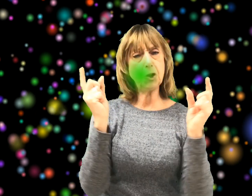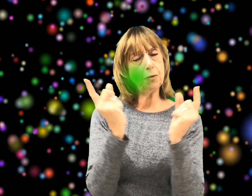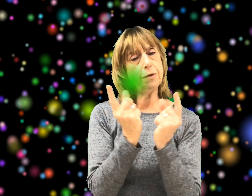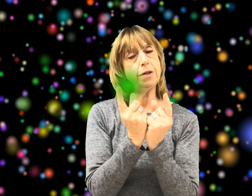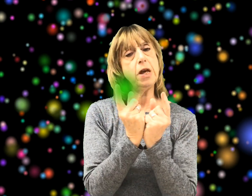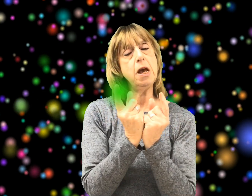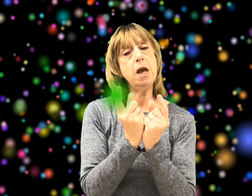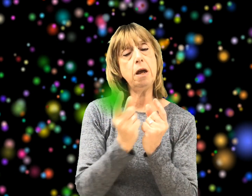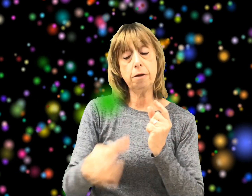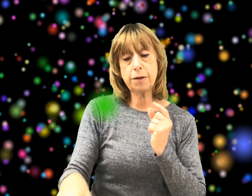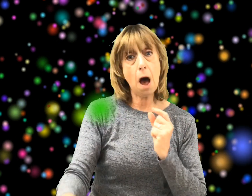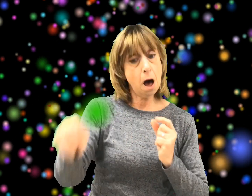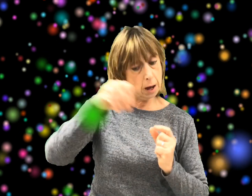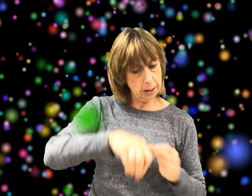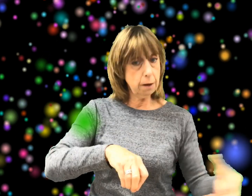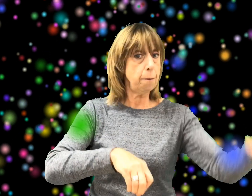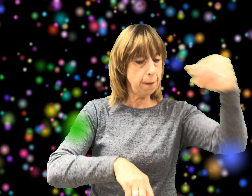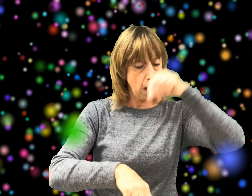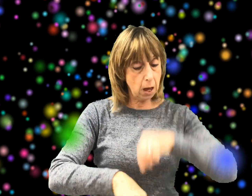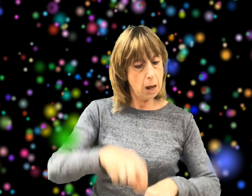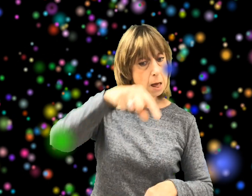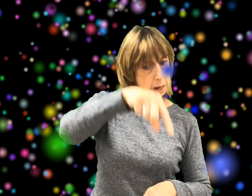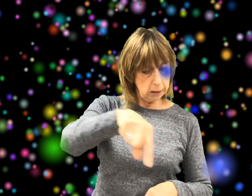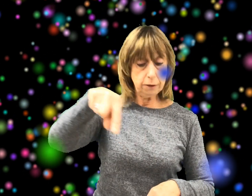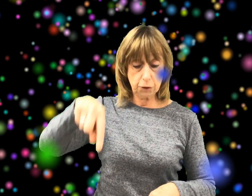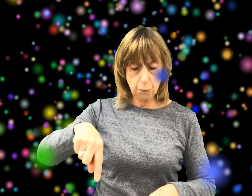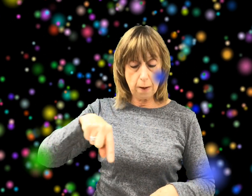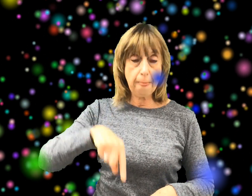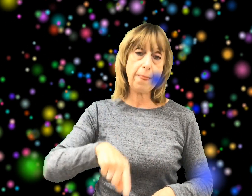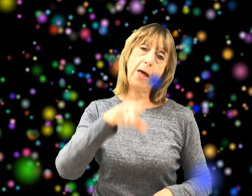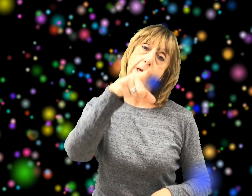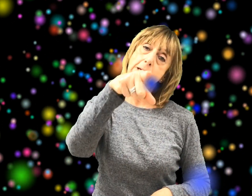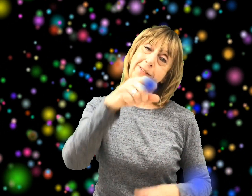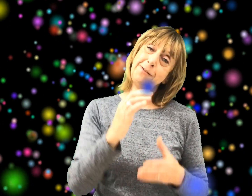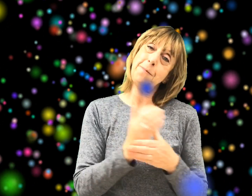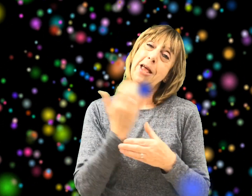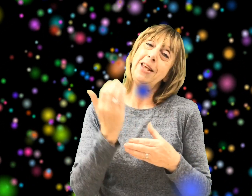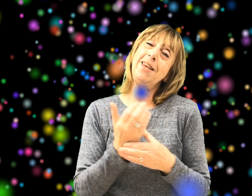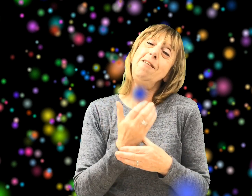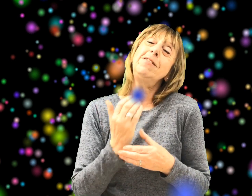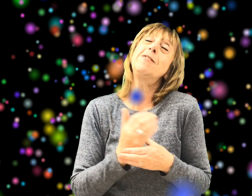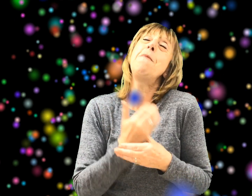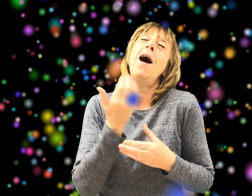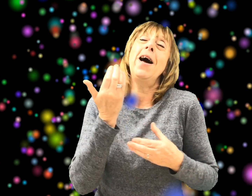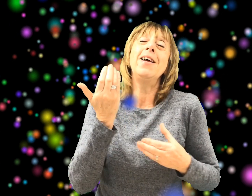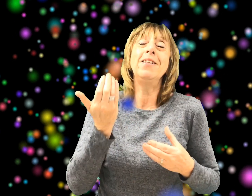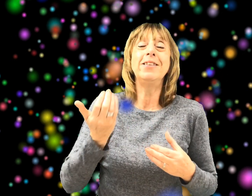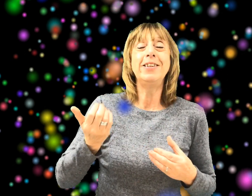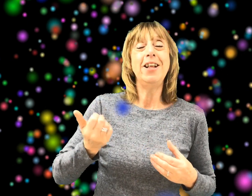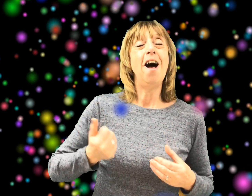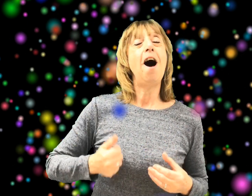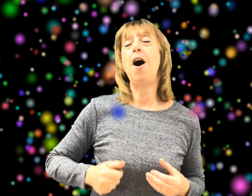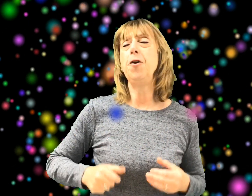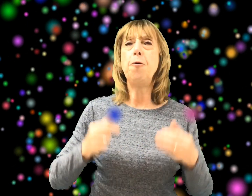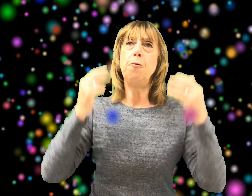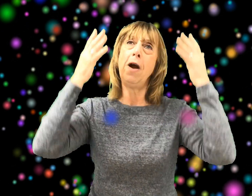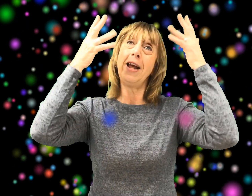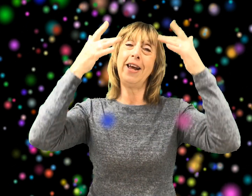Special things I compile, each one there to make you smile on a